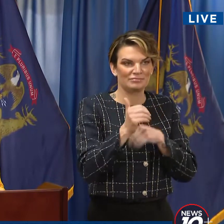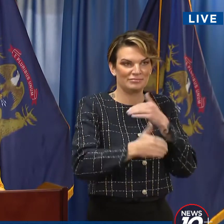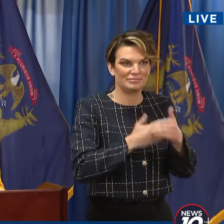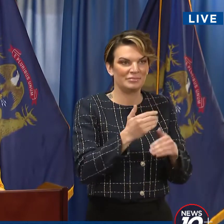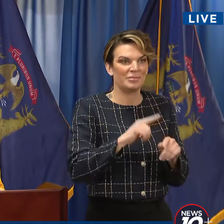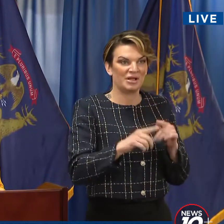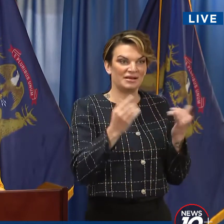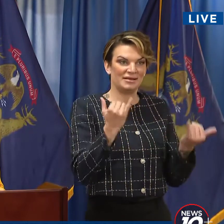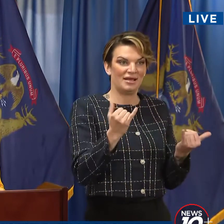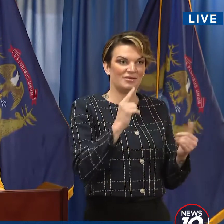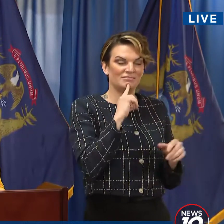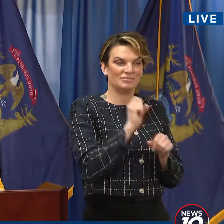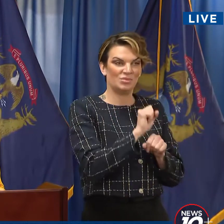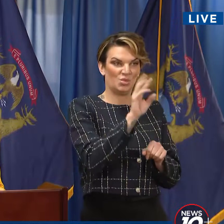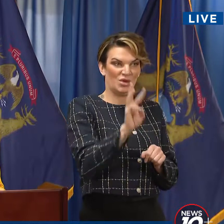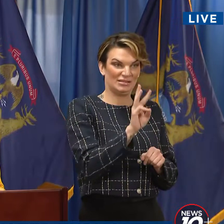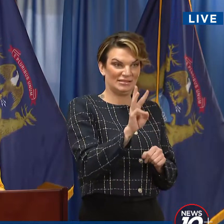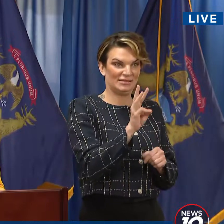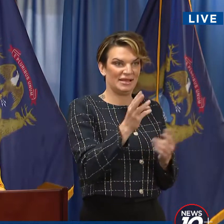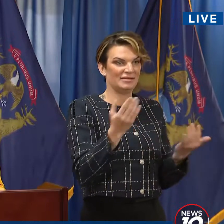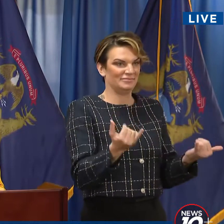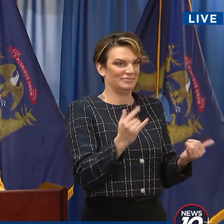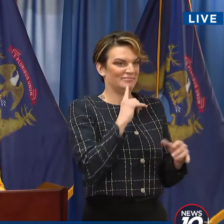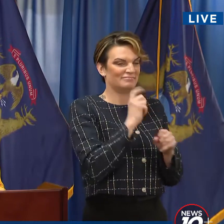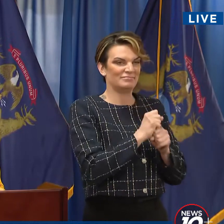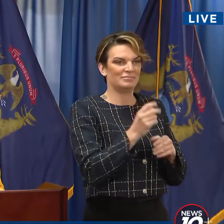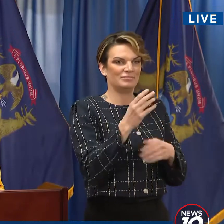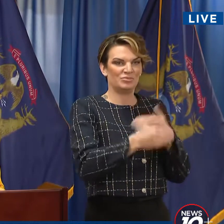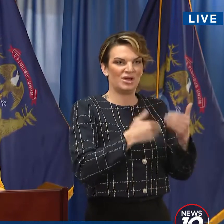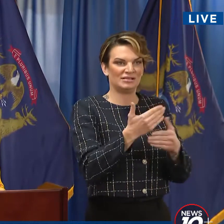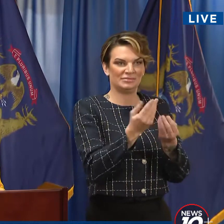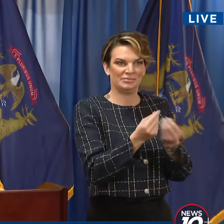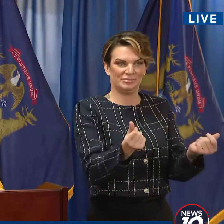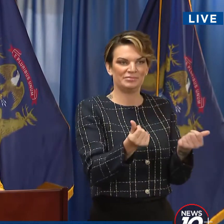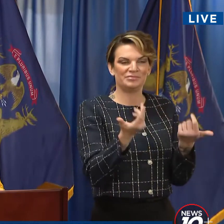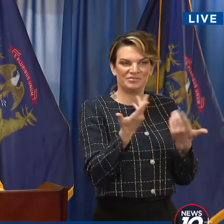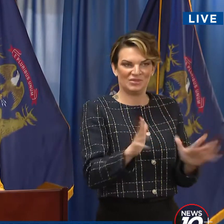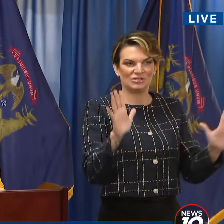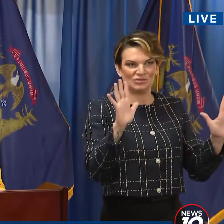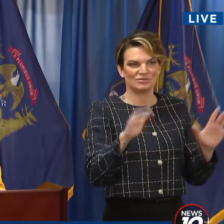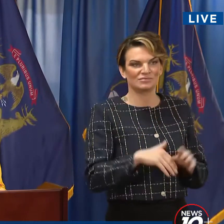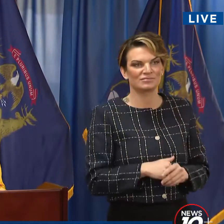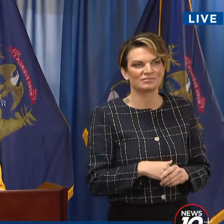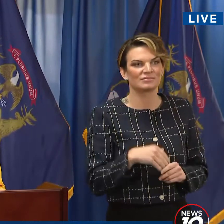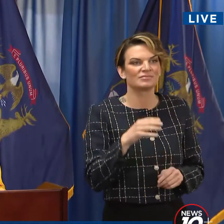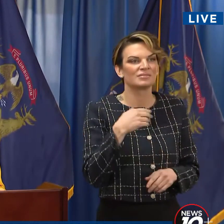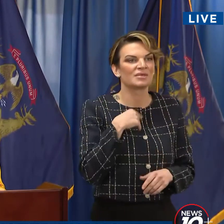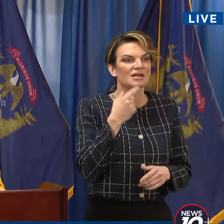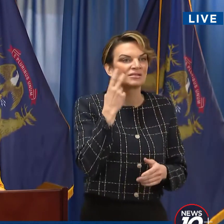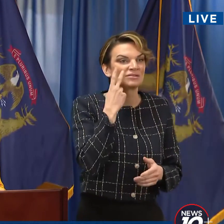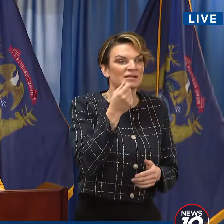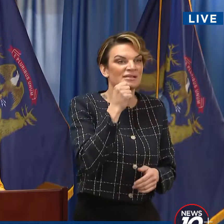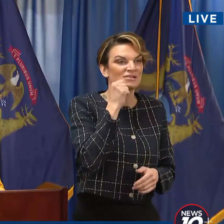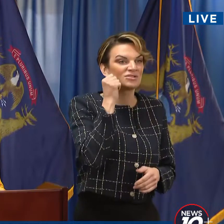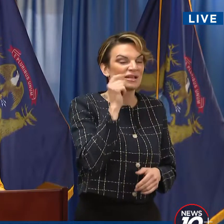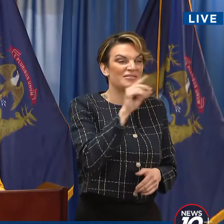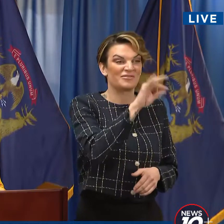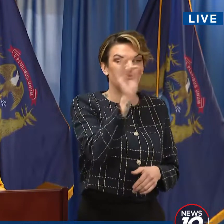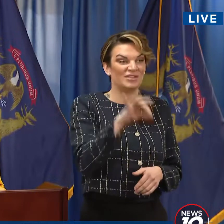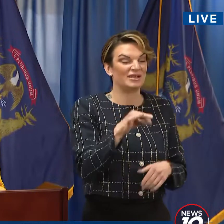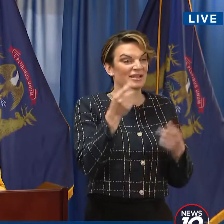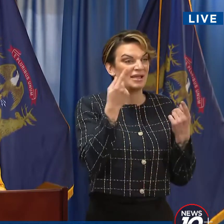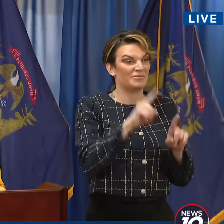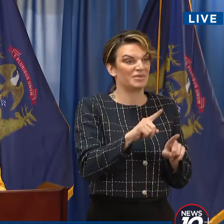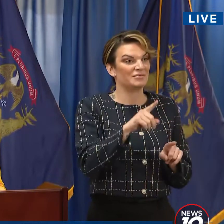and by and large, that process is complete. One of the best images I saw last night was just after 10 p.m. when Flint announced that they